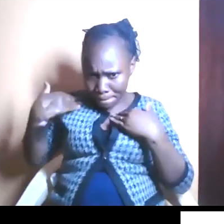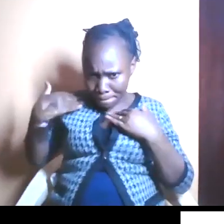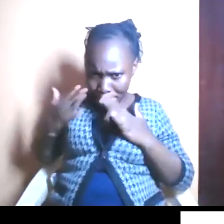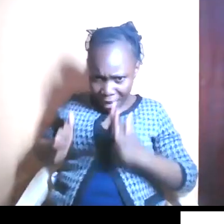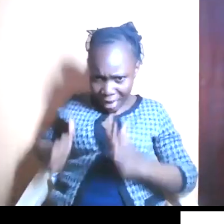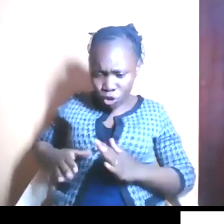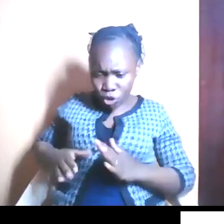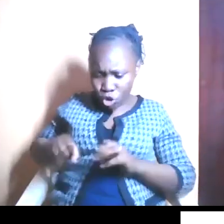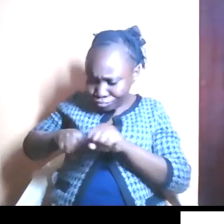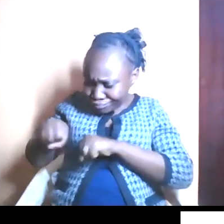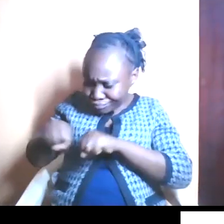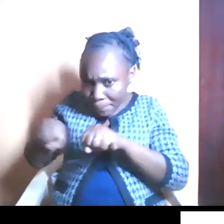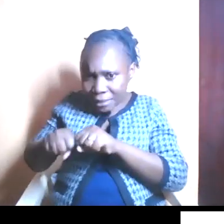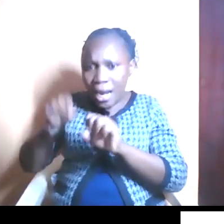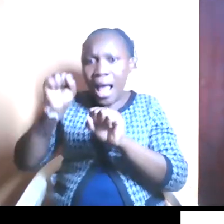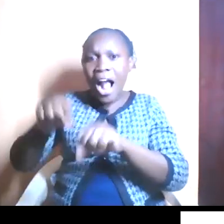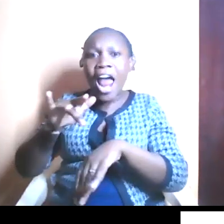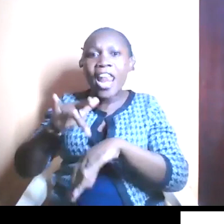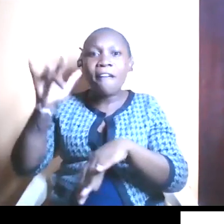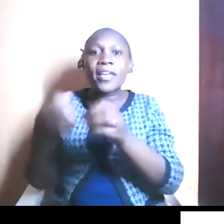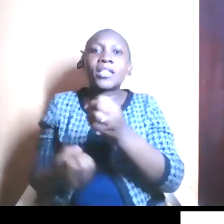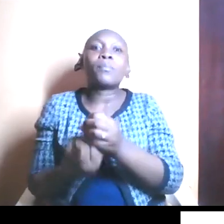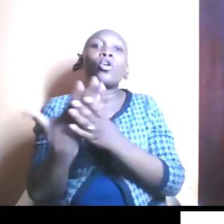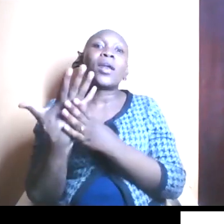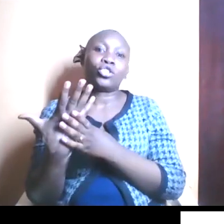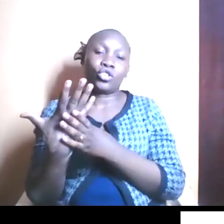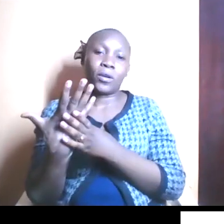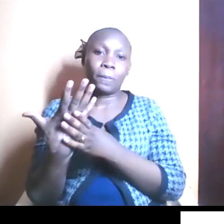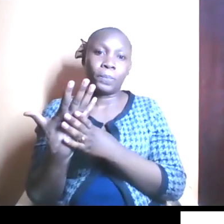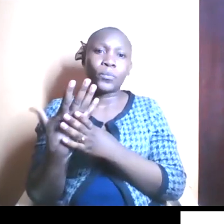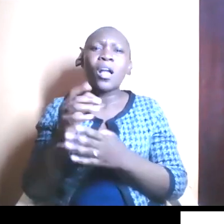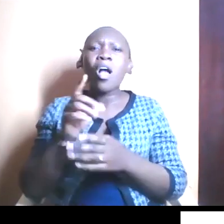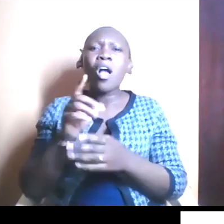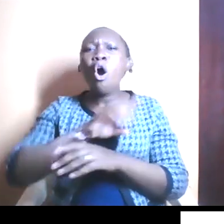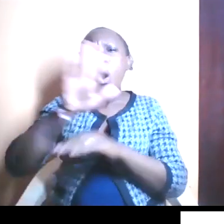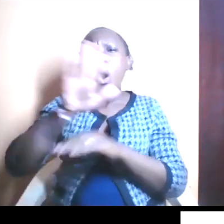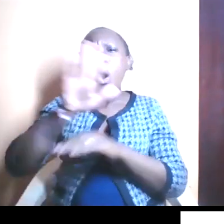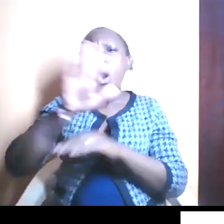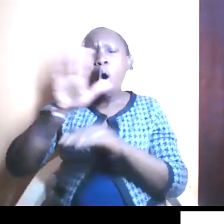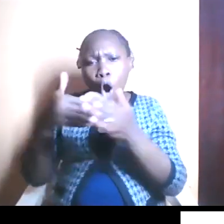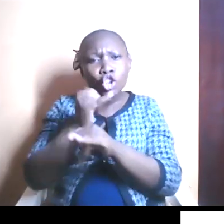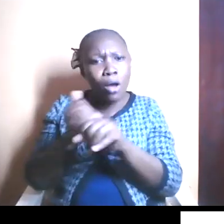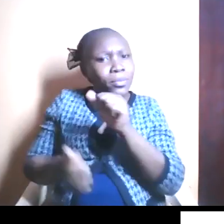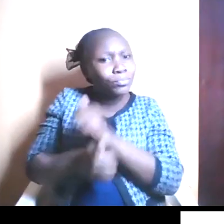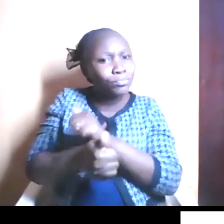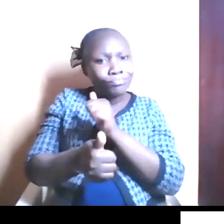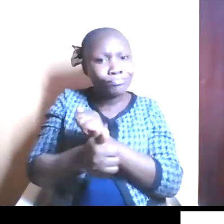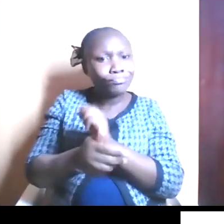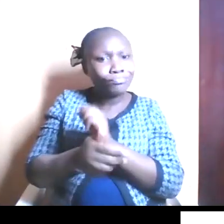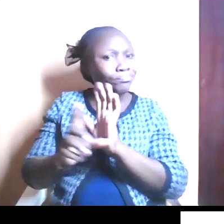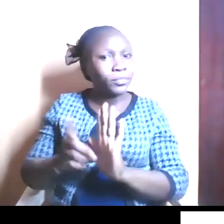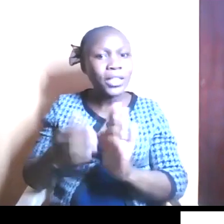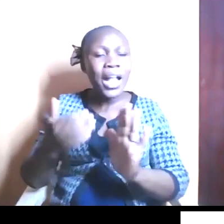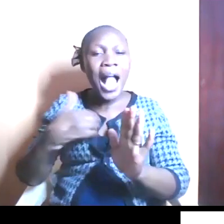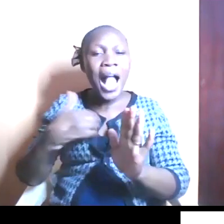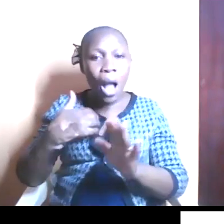often harm productivity. Not all jobs are toxic. There are bad jobs